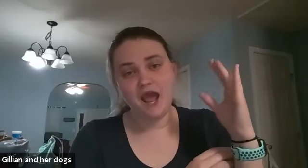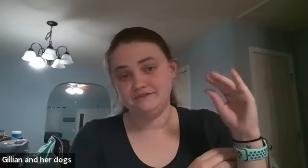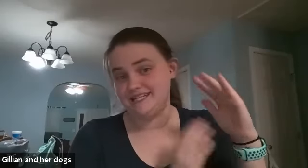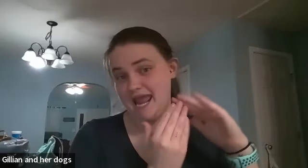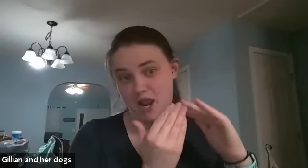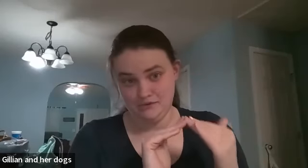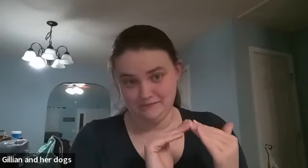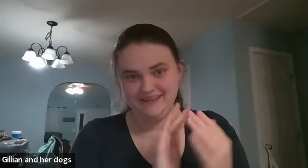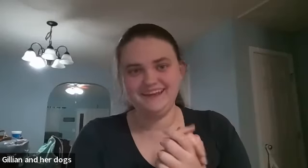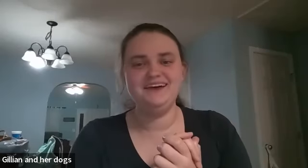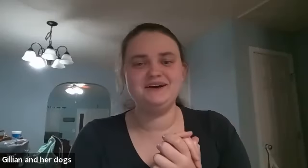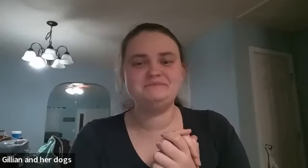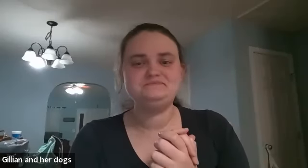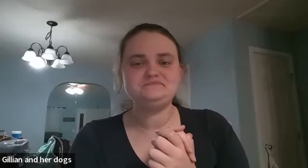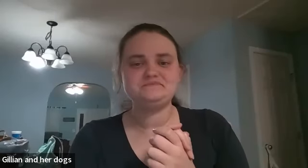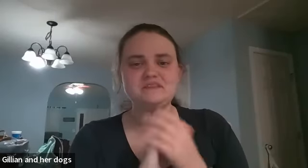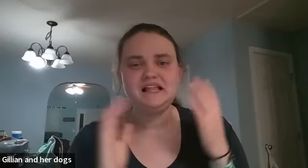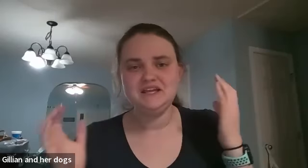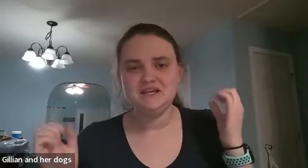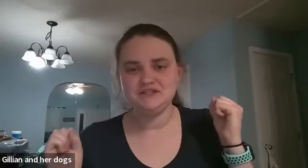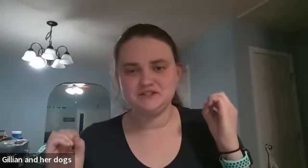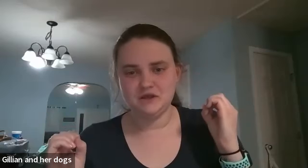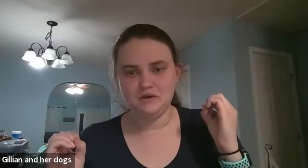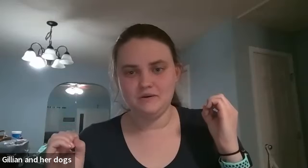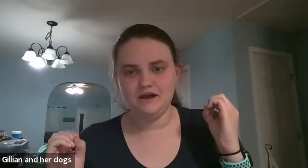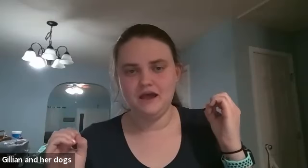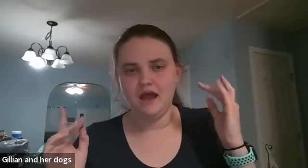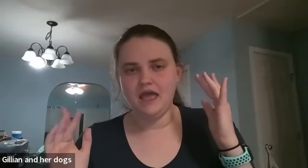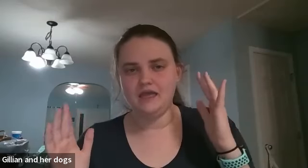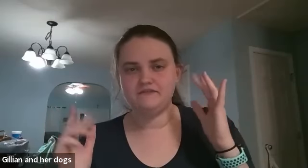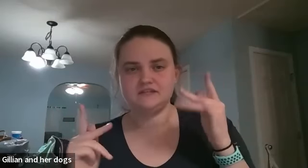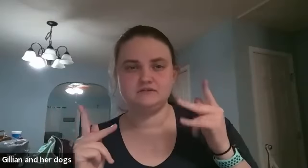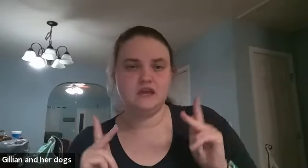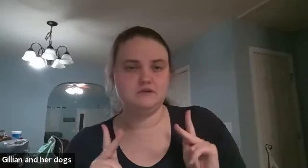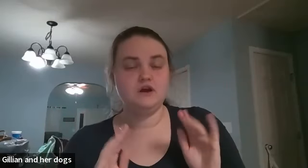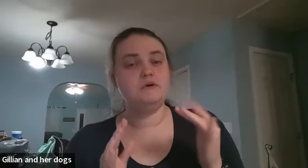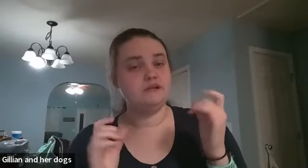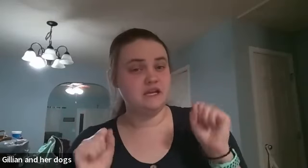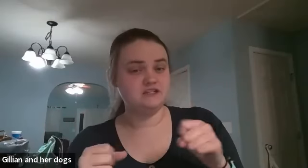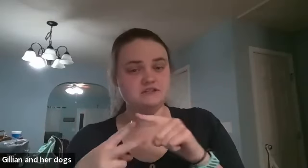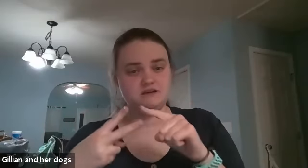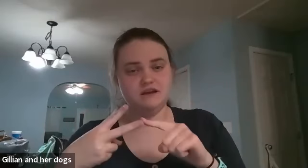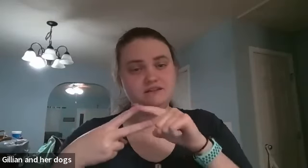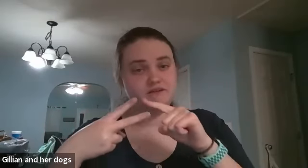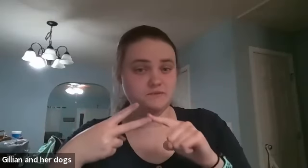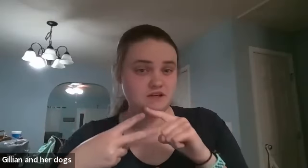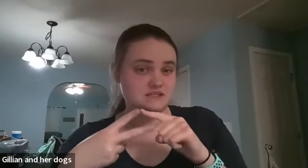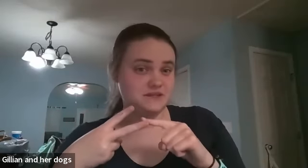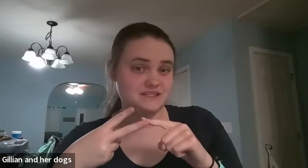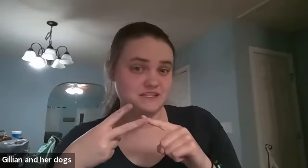of town. So if that's okay with y'all, what we can do is I kind of leave it up to you guys to make the